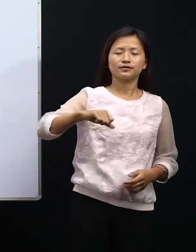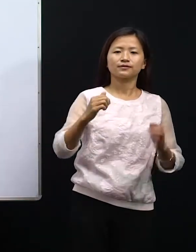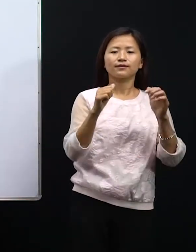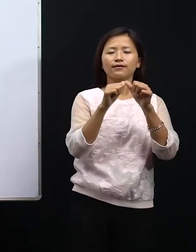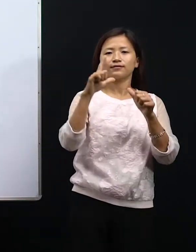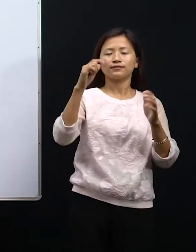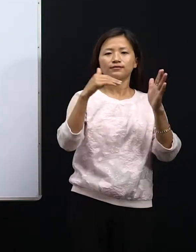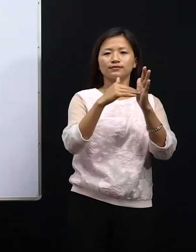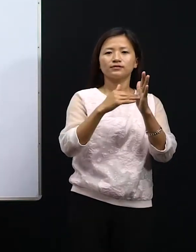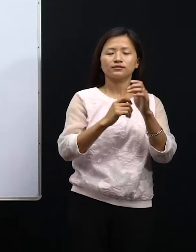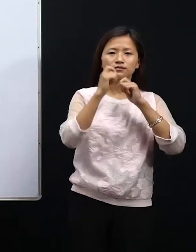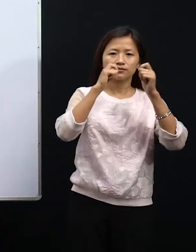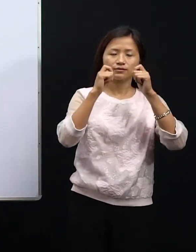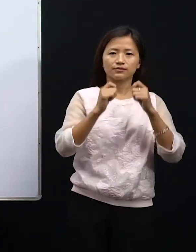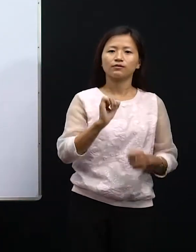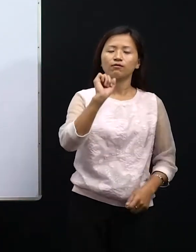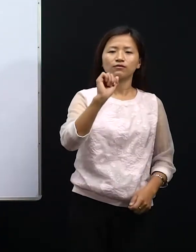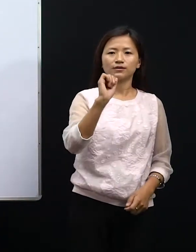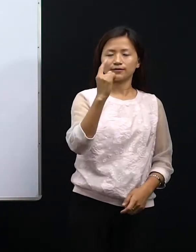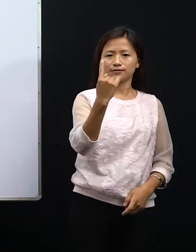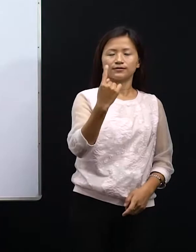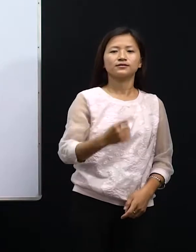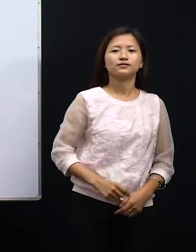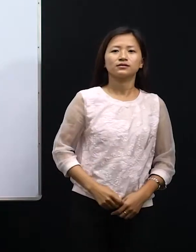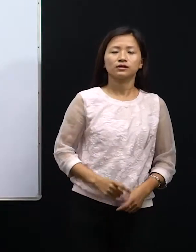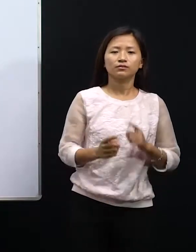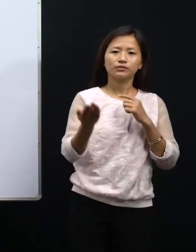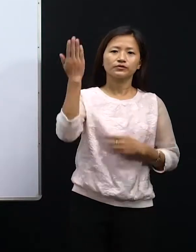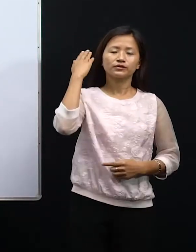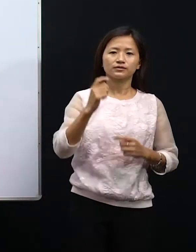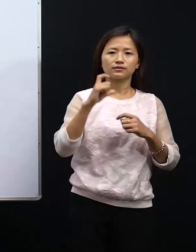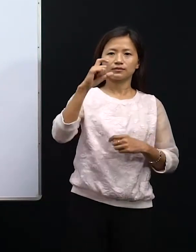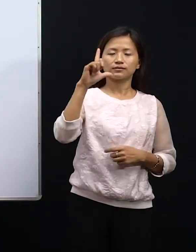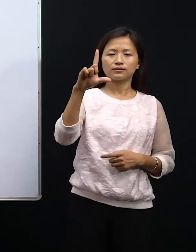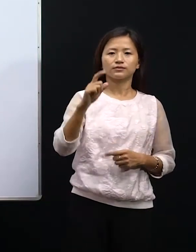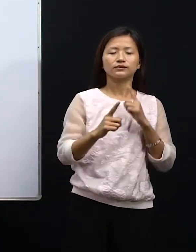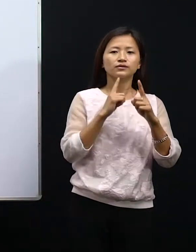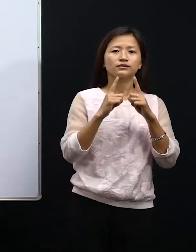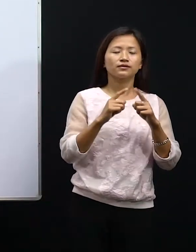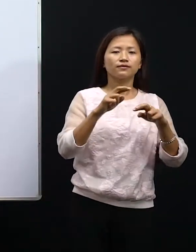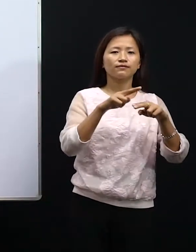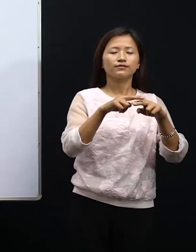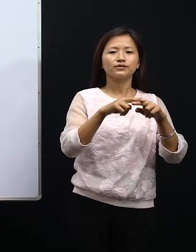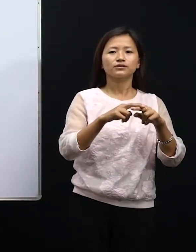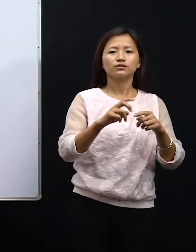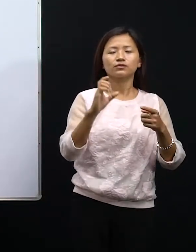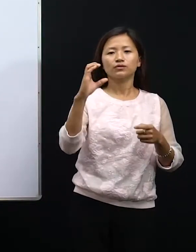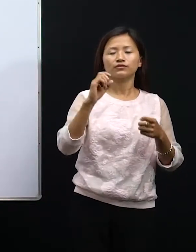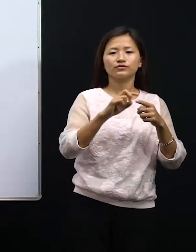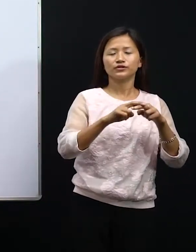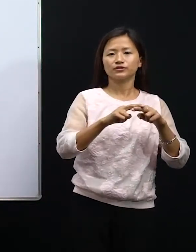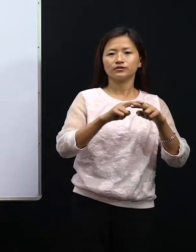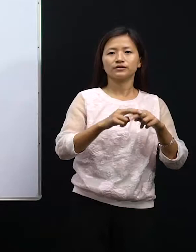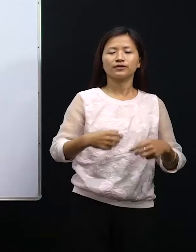identities. In the previous class we have talked about terms, factors, coefficients,